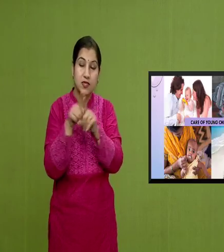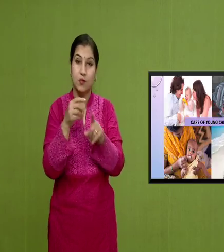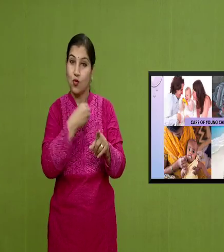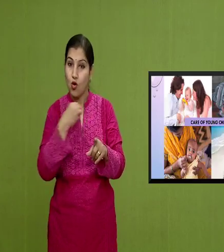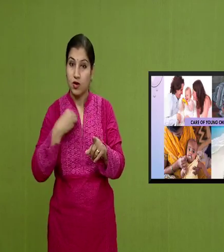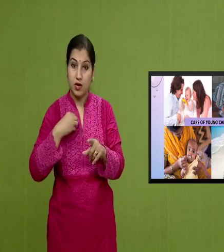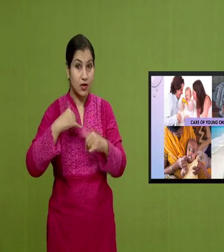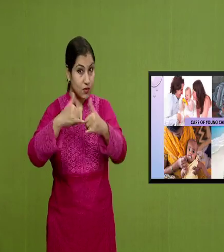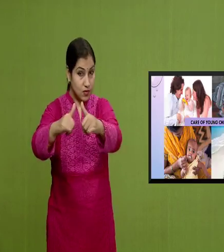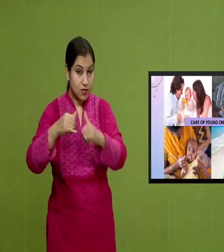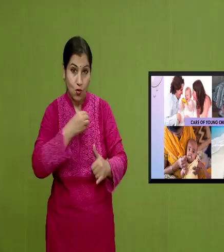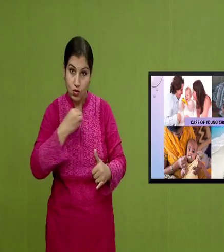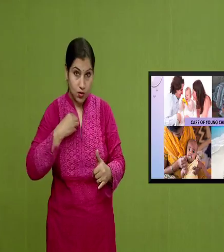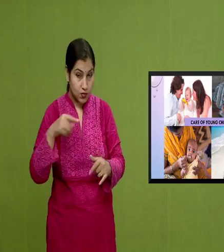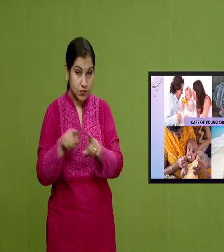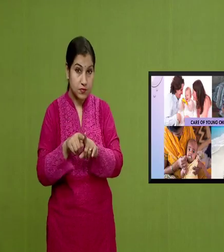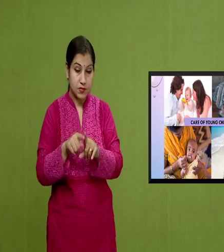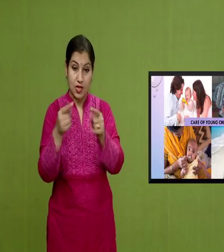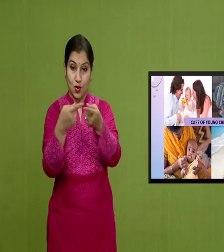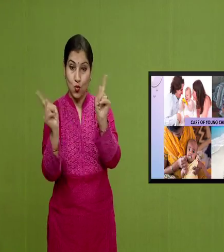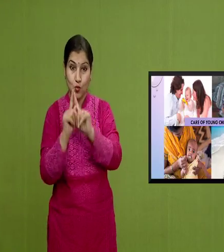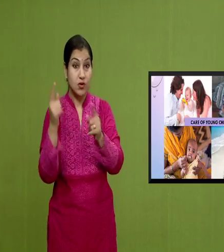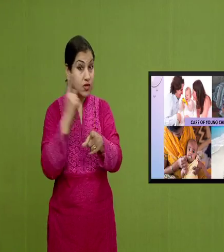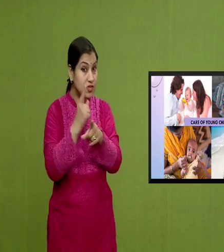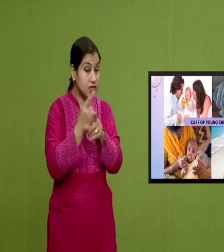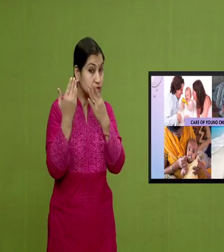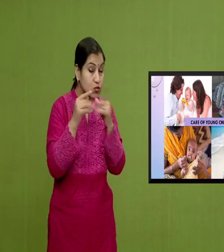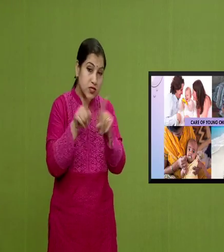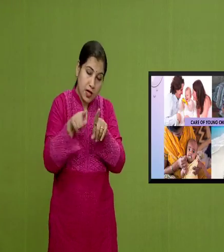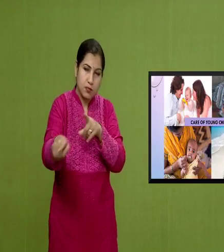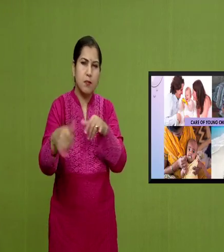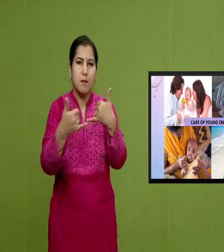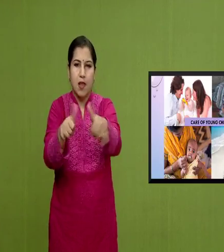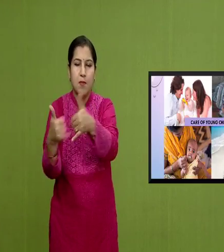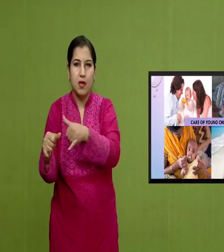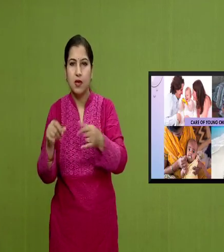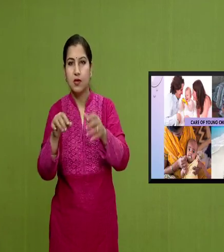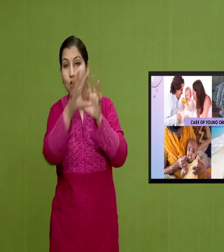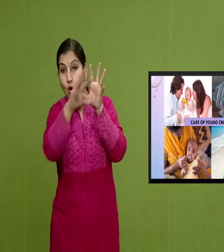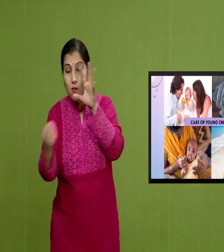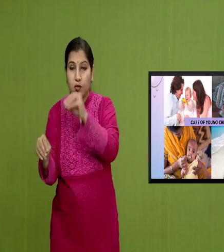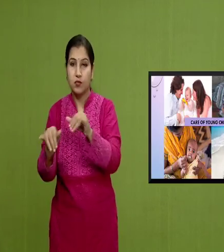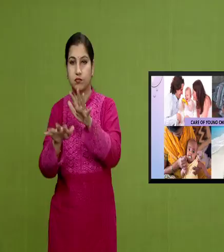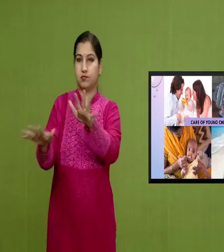doctor, classroom are some of their favorite